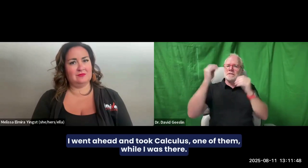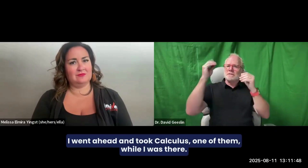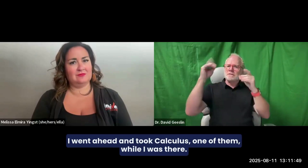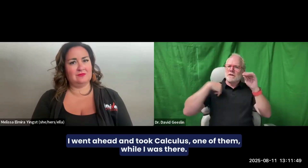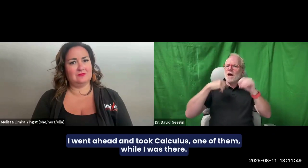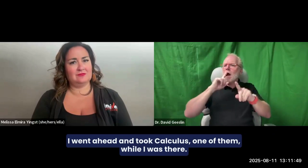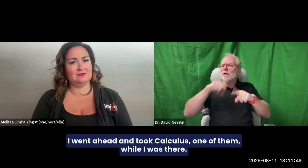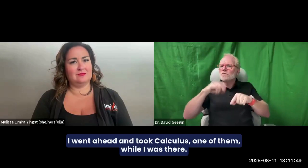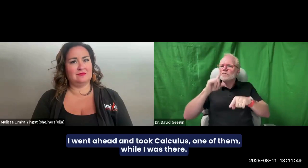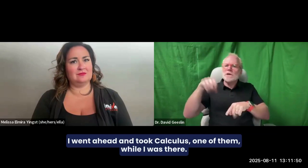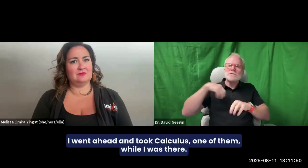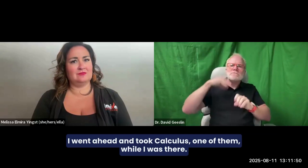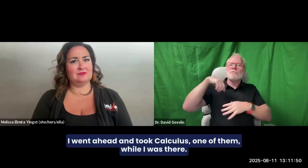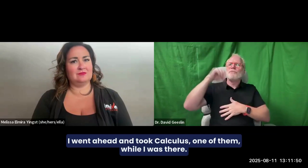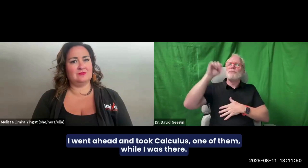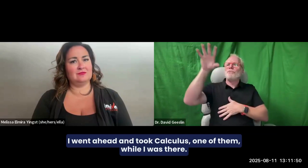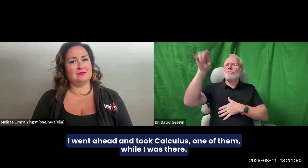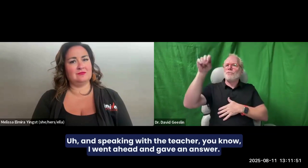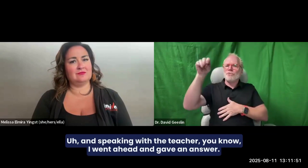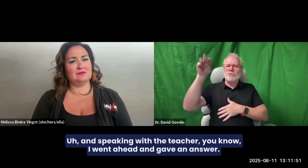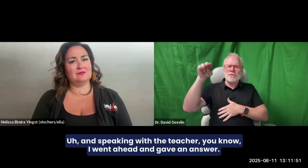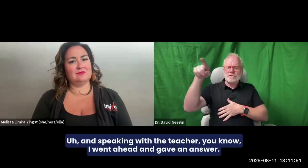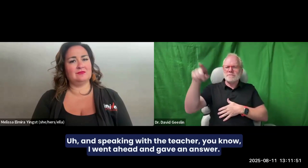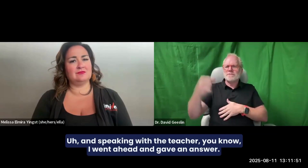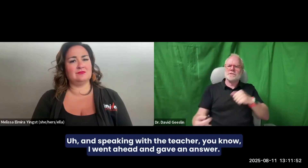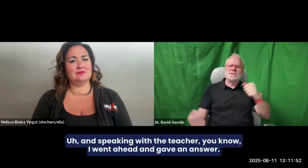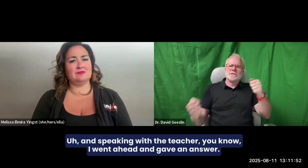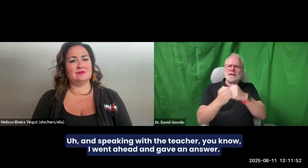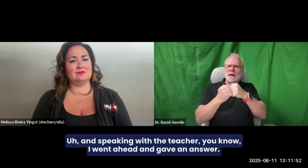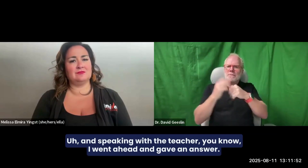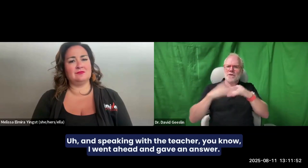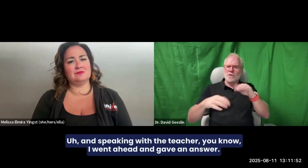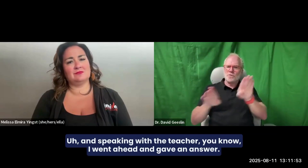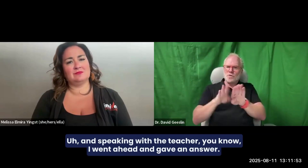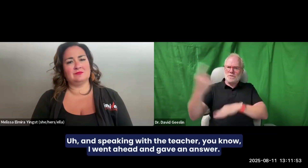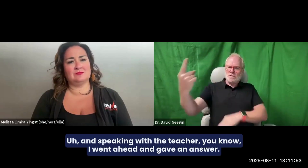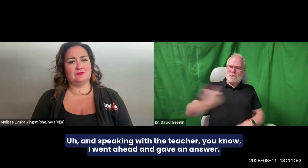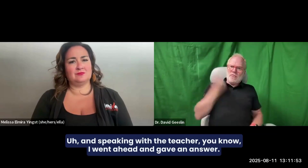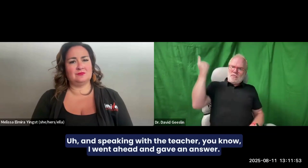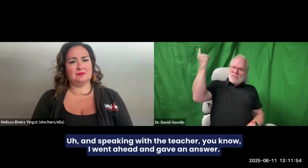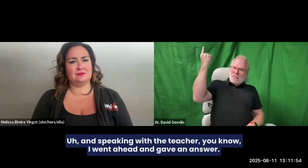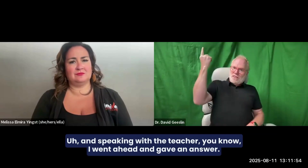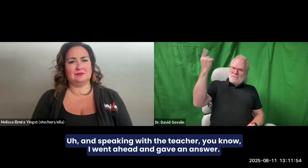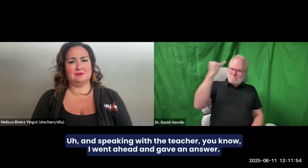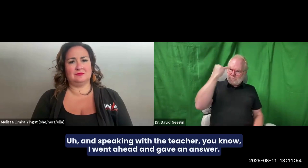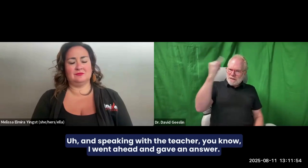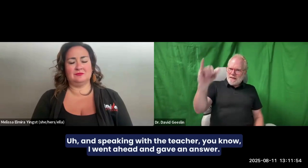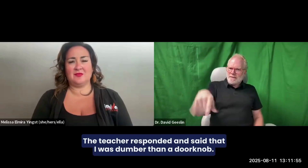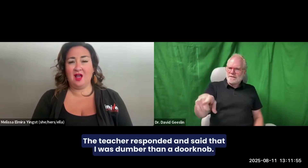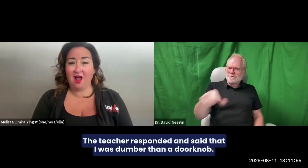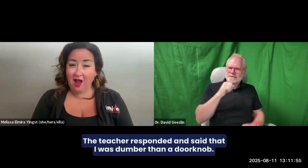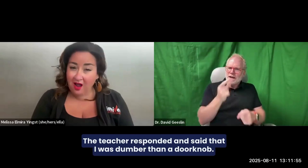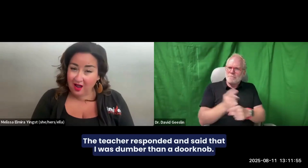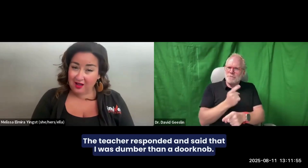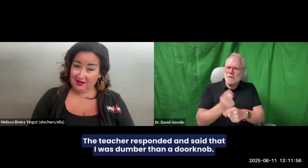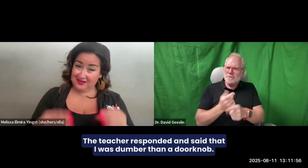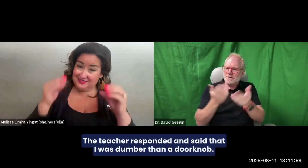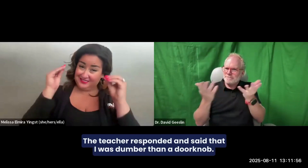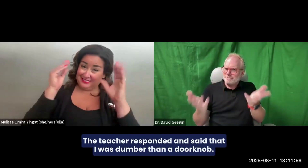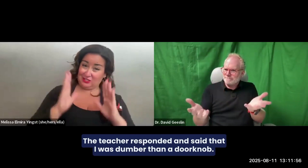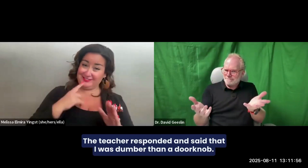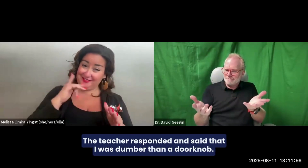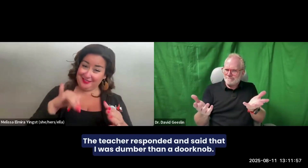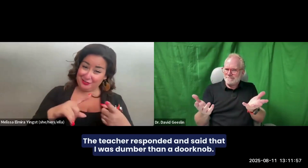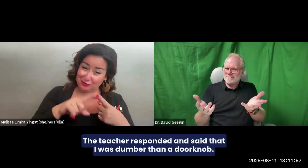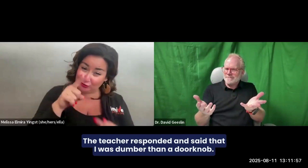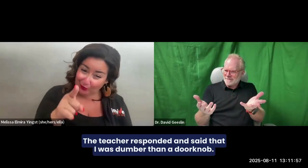took calculus, one of them, while I was there. And speaking with the teacher, I went ahead and gave an answer. The teacher